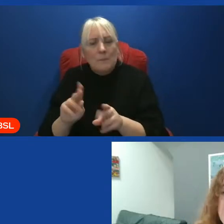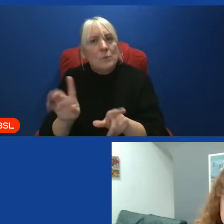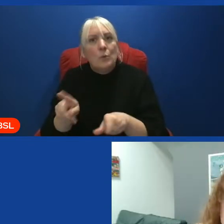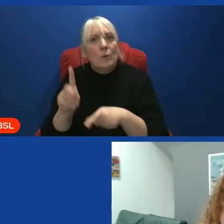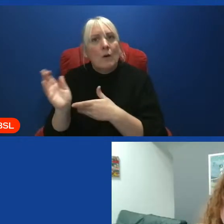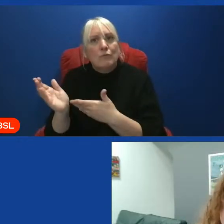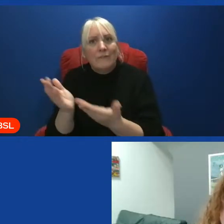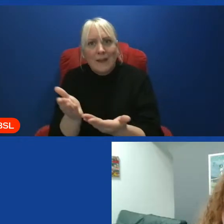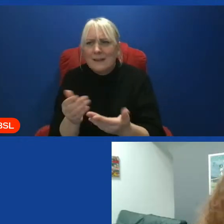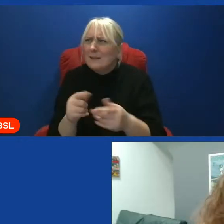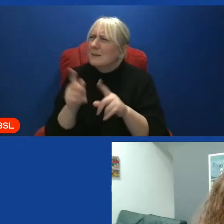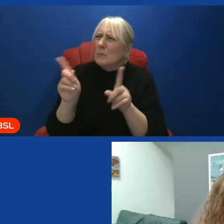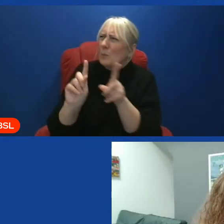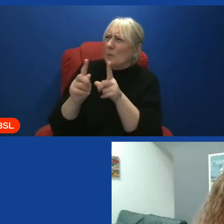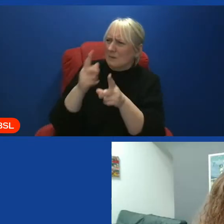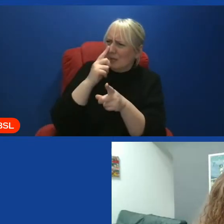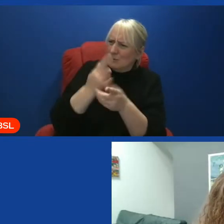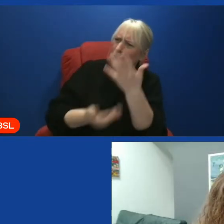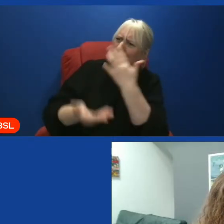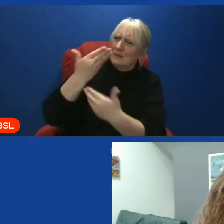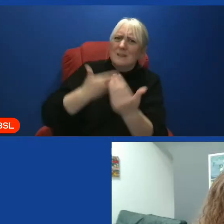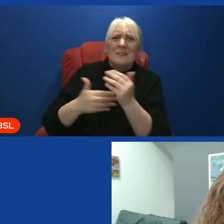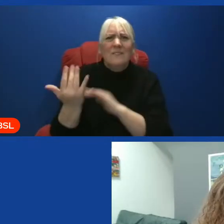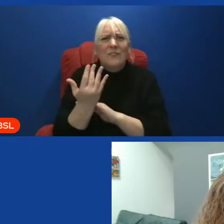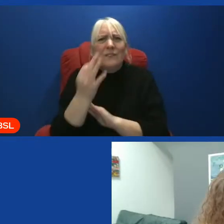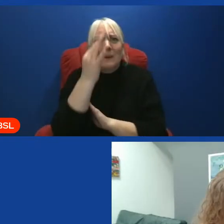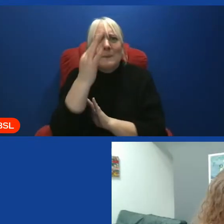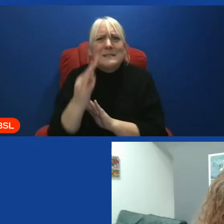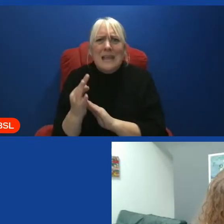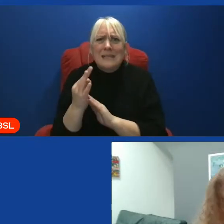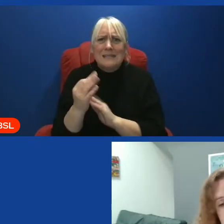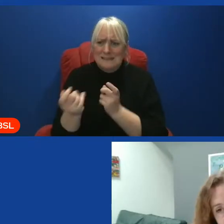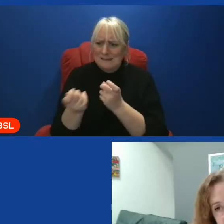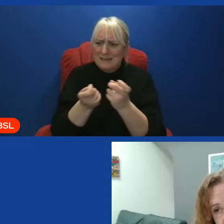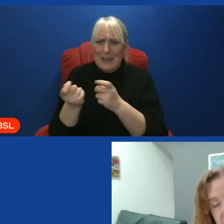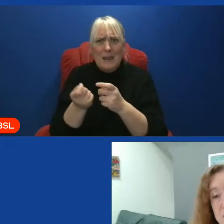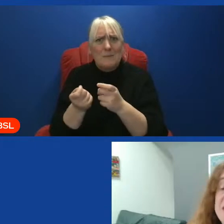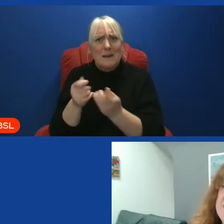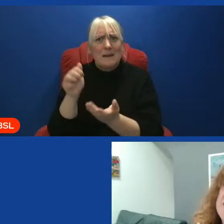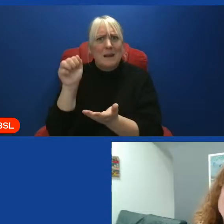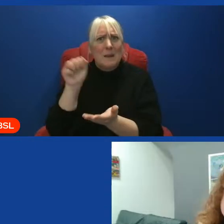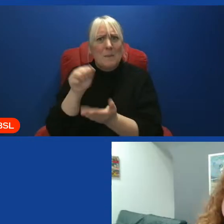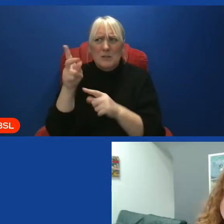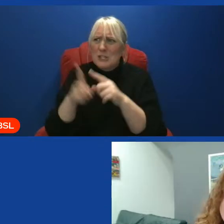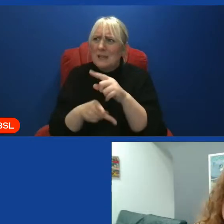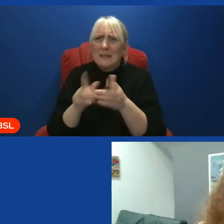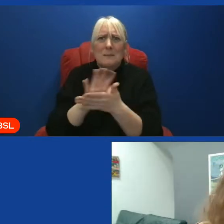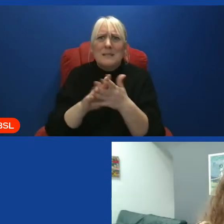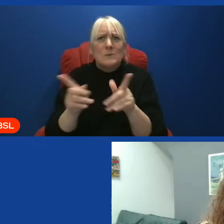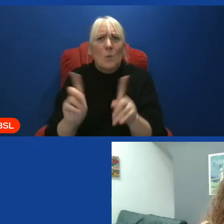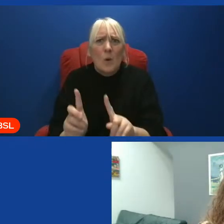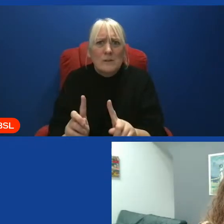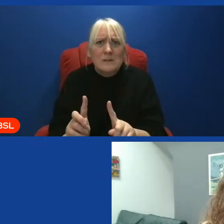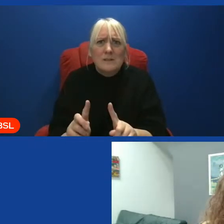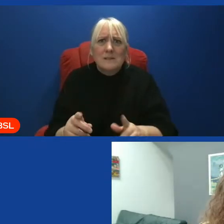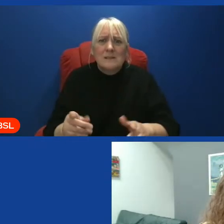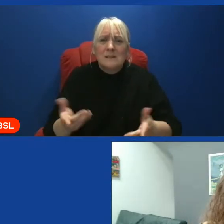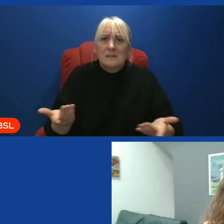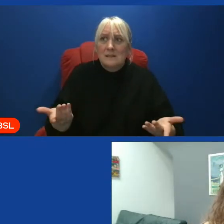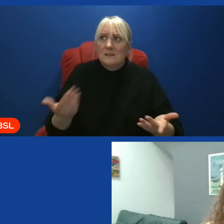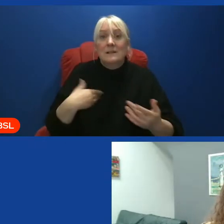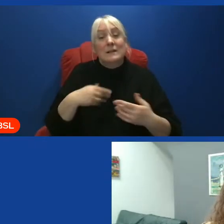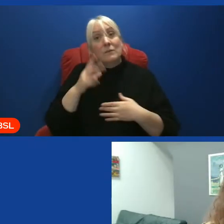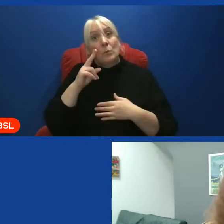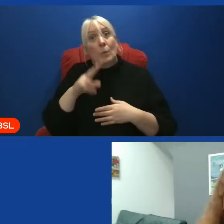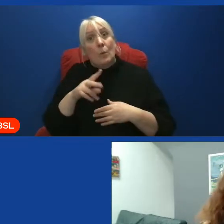do that? What does that 15% administration budget cut actually mean in the civil service? And of course, if you look at the media, it's been portrayed